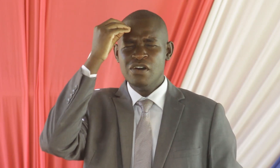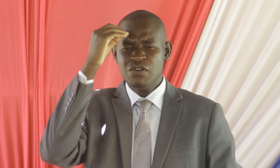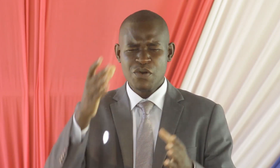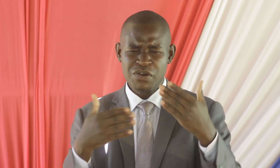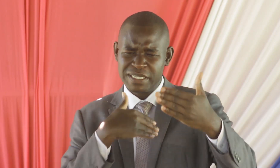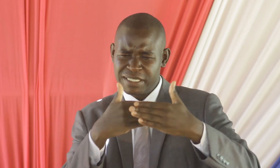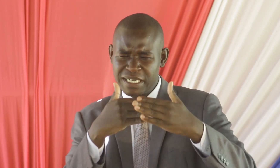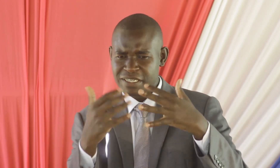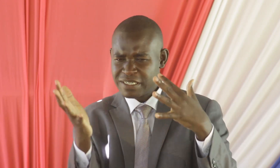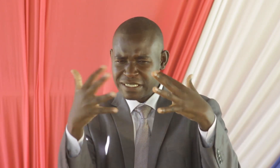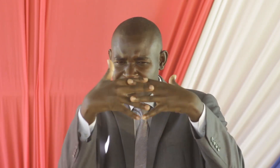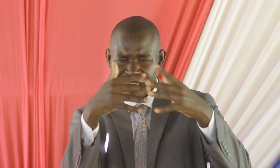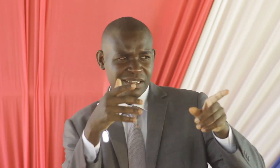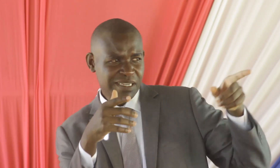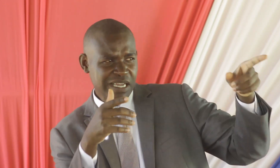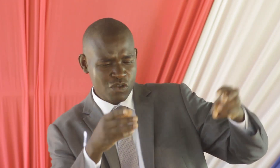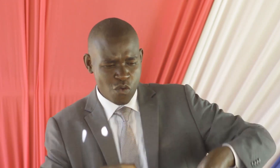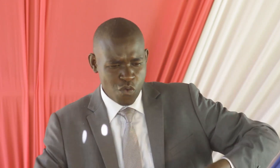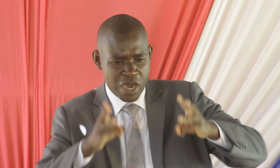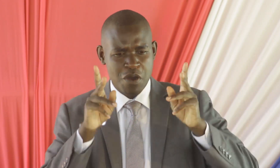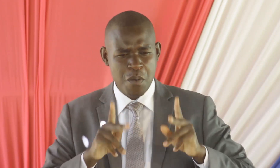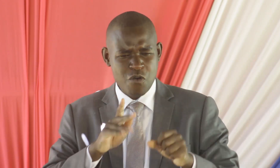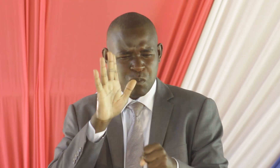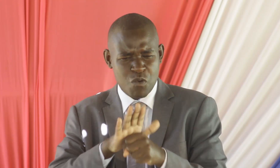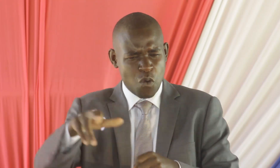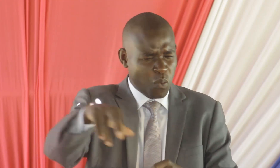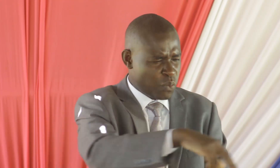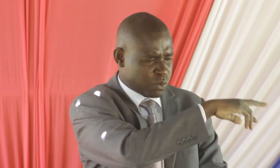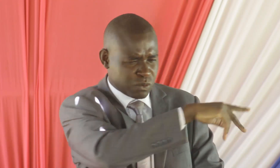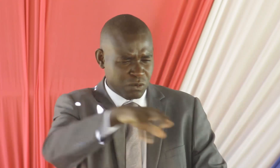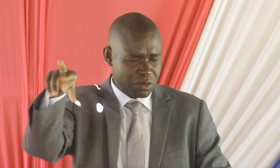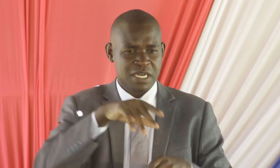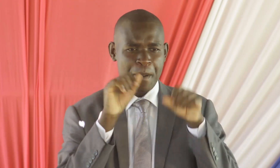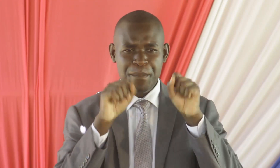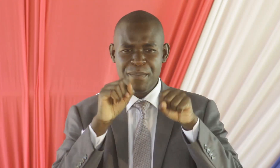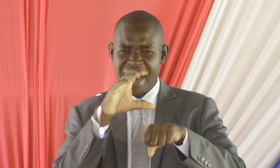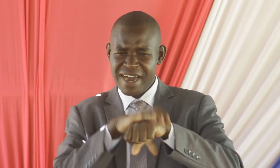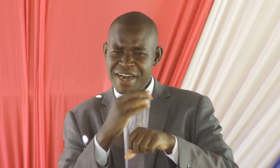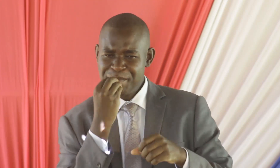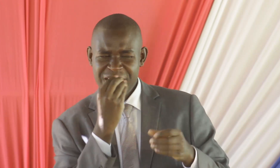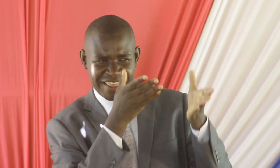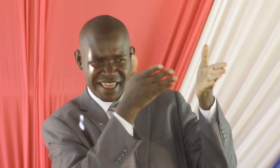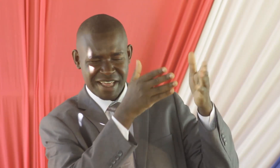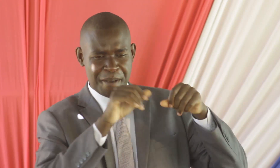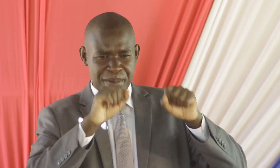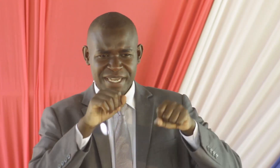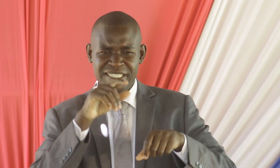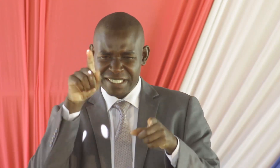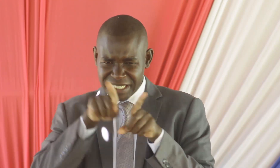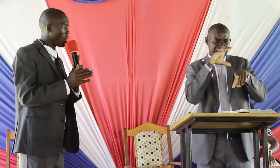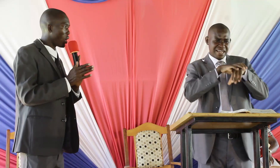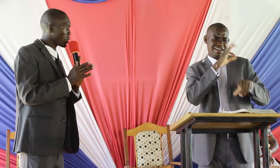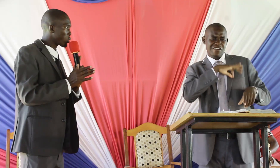get his meals. But that time on the way, people were so full, passing by here and